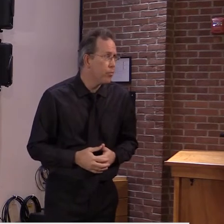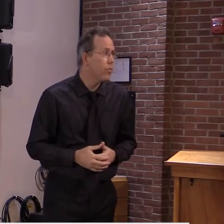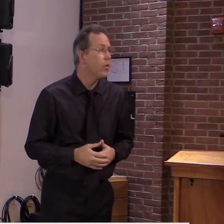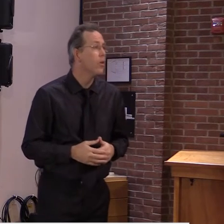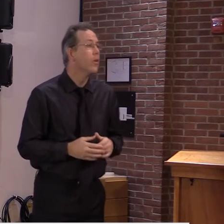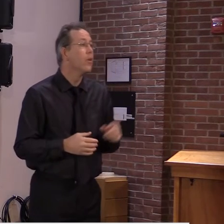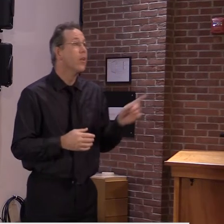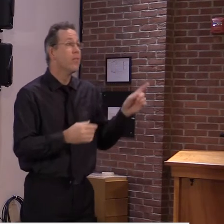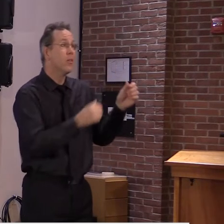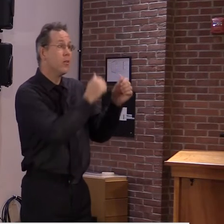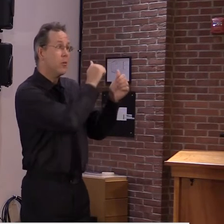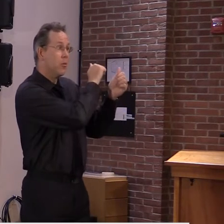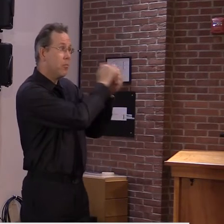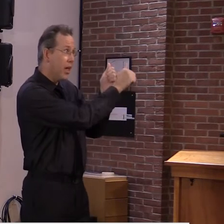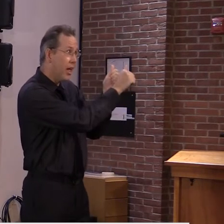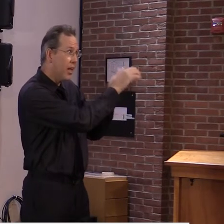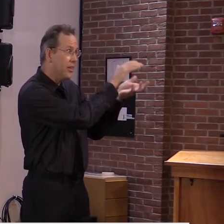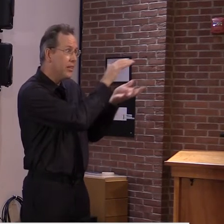week of benefits.